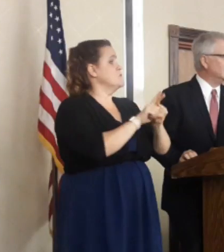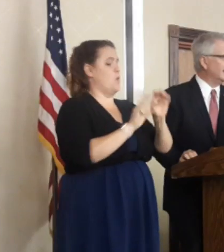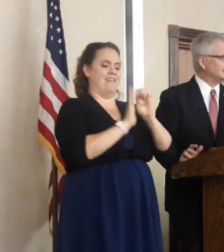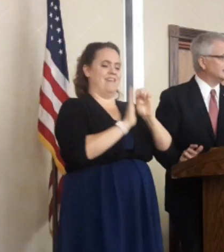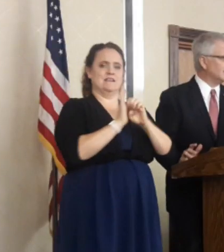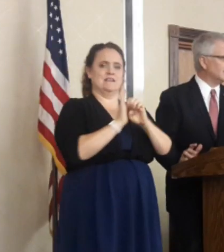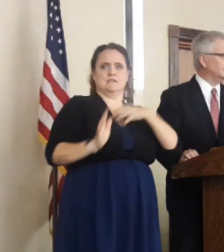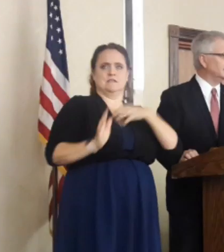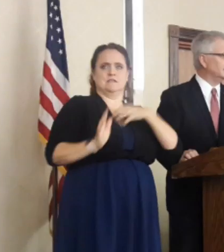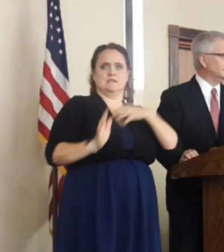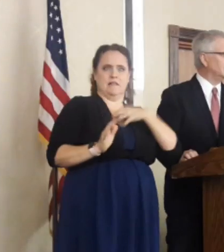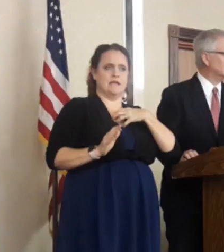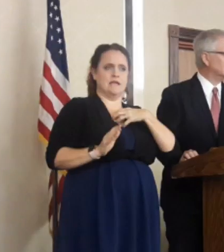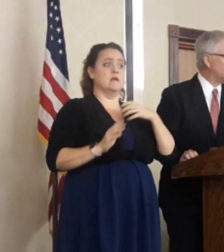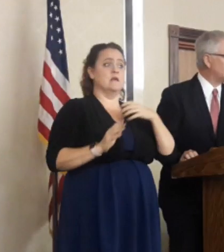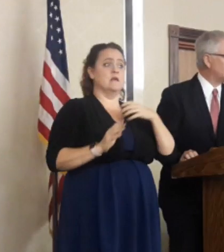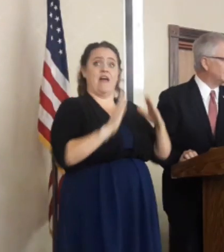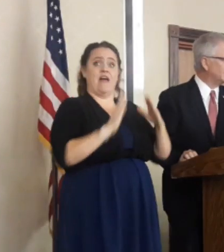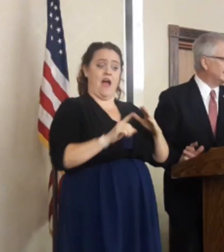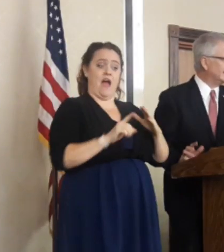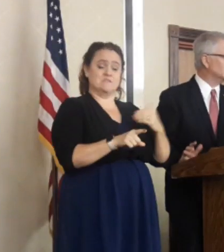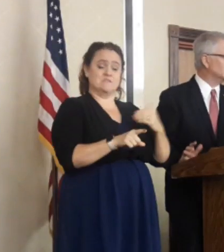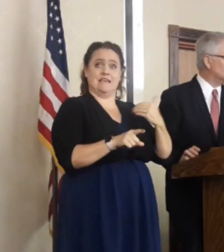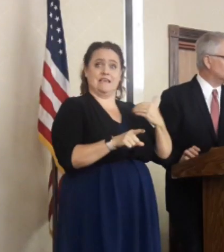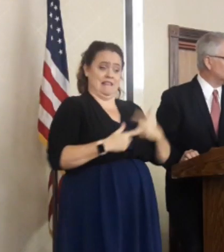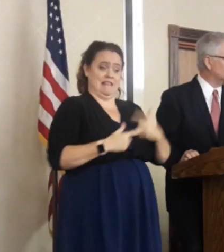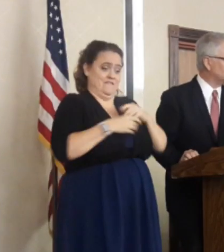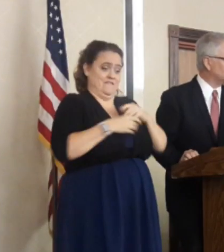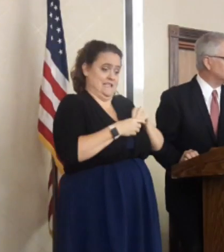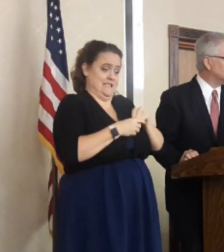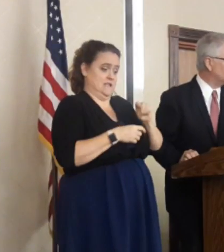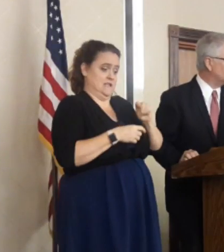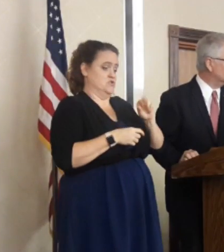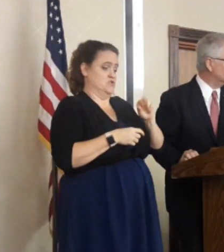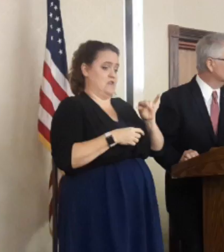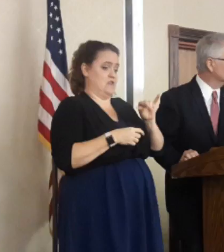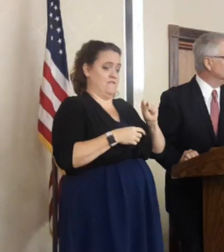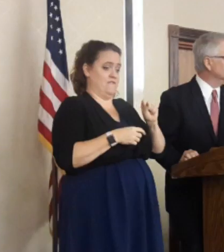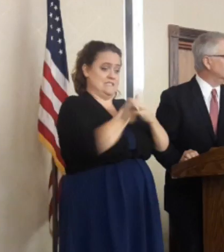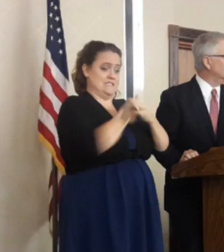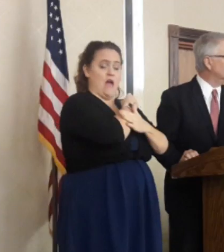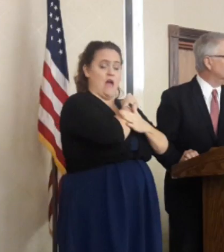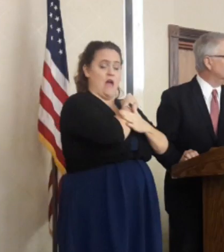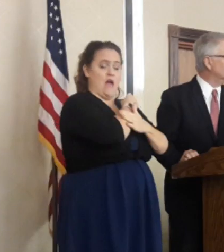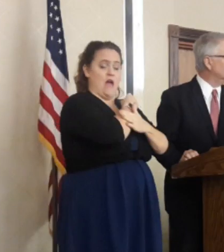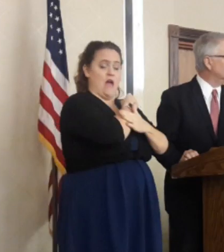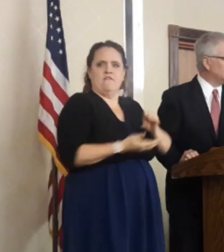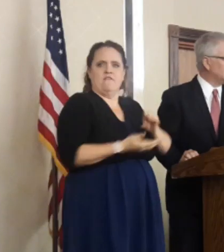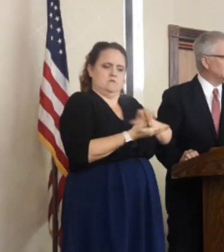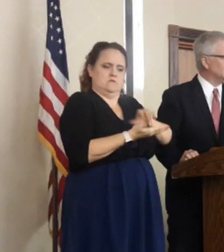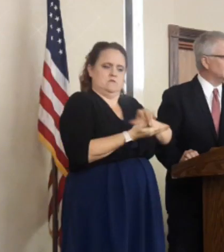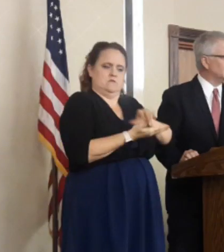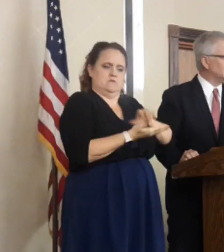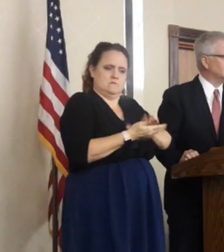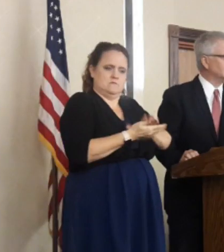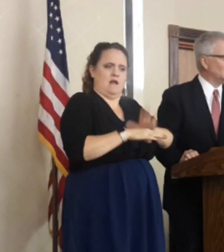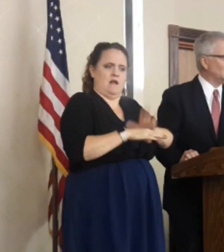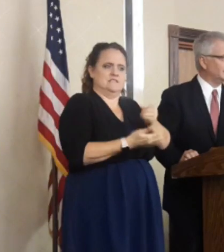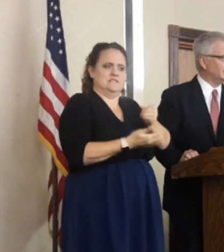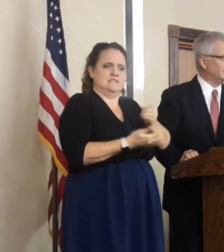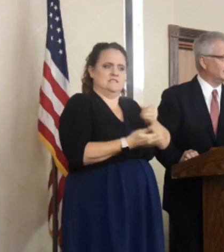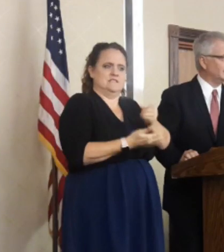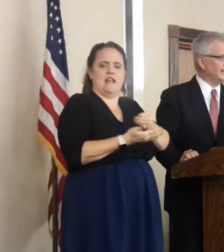he does live in here in Travis County has disclosed on his financial filings. Even though he's it's